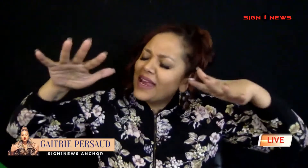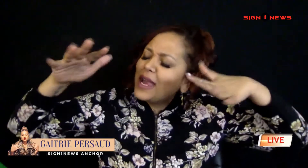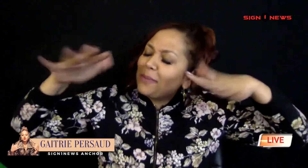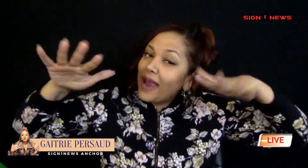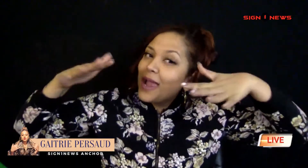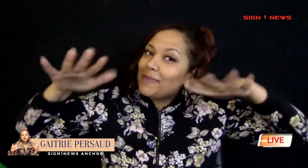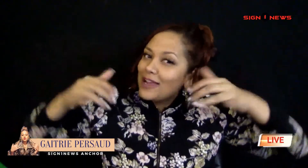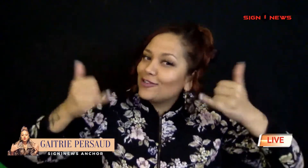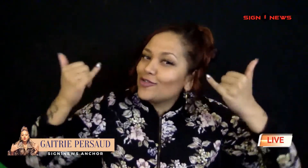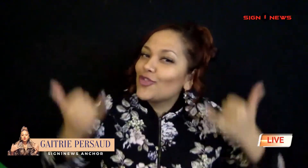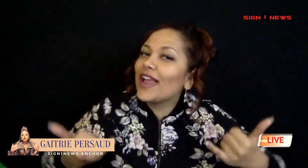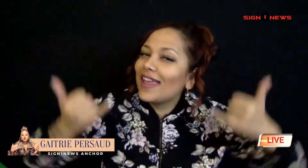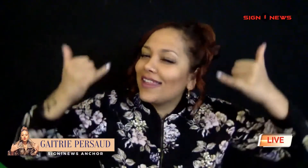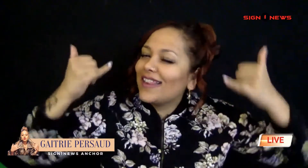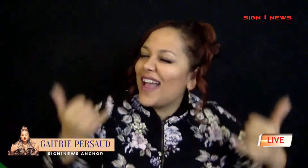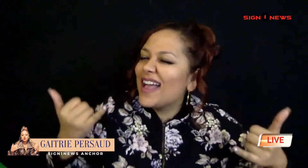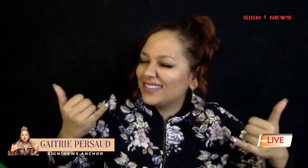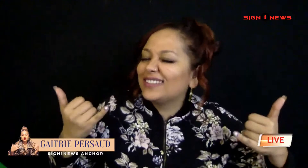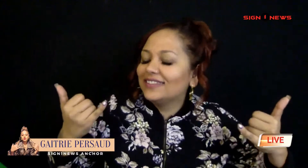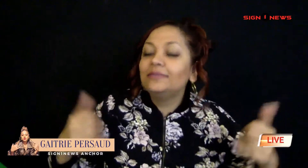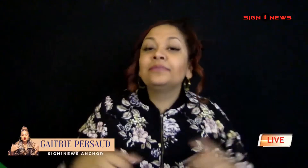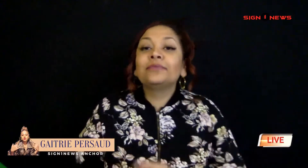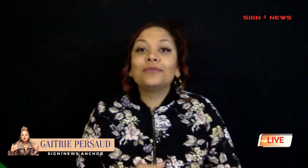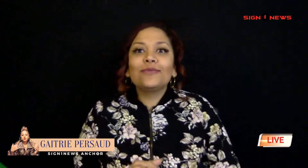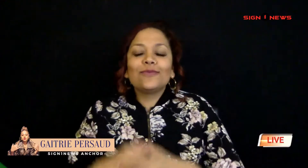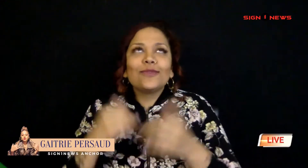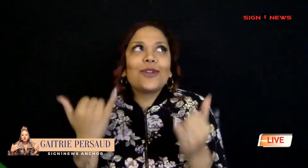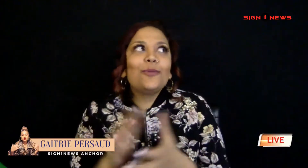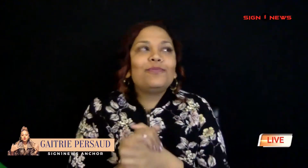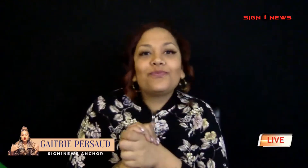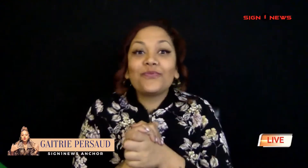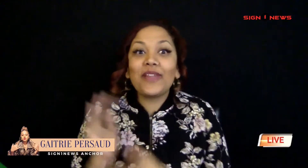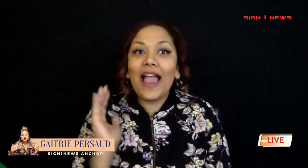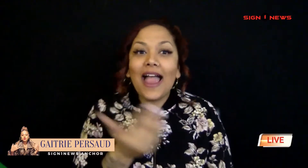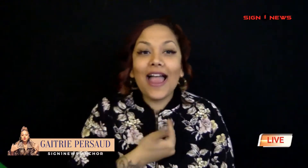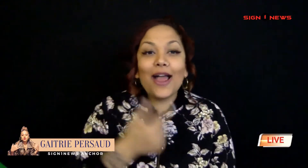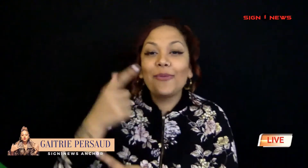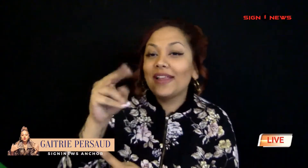Are you ready to feel the beat tonight?